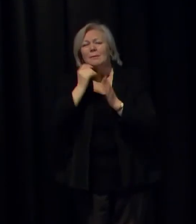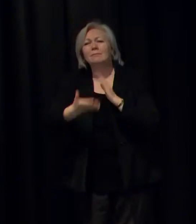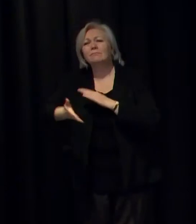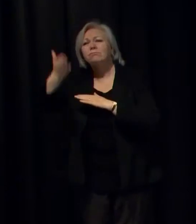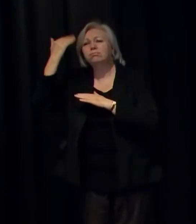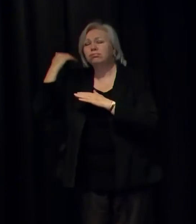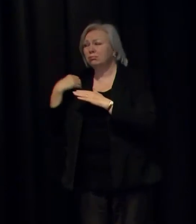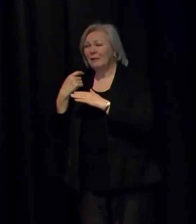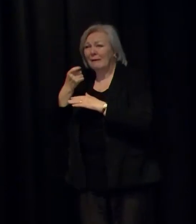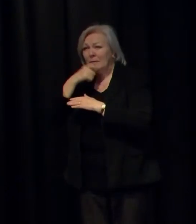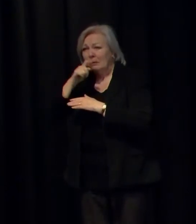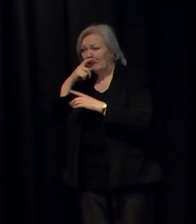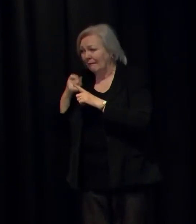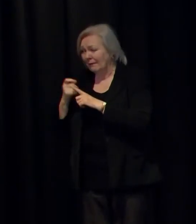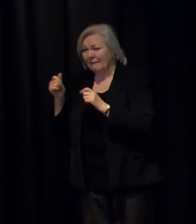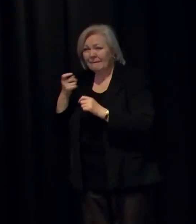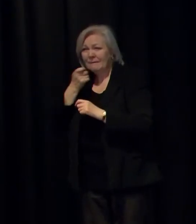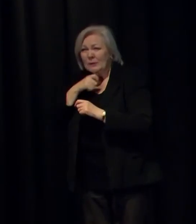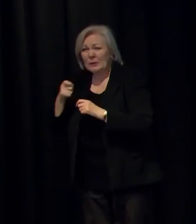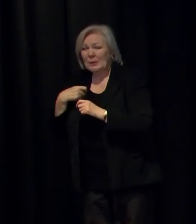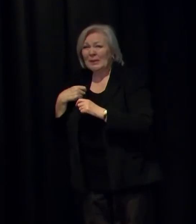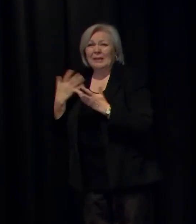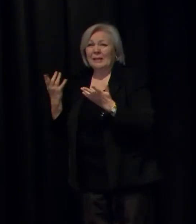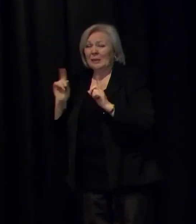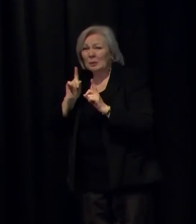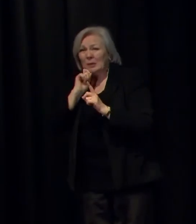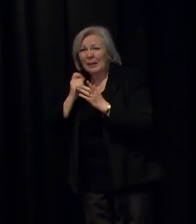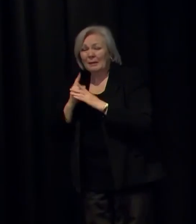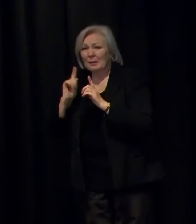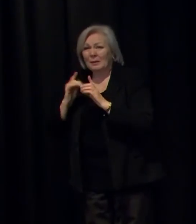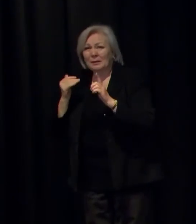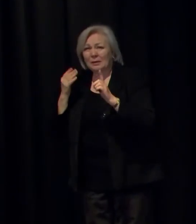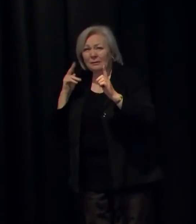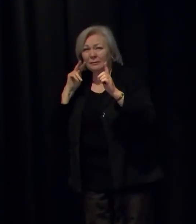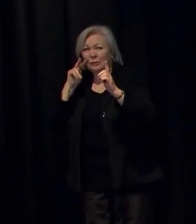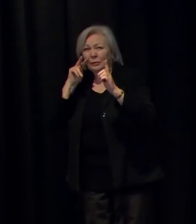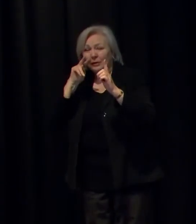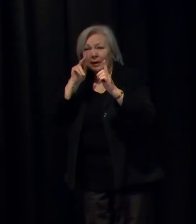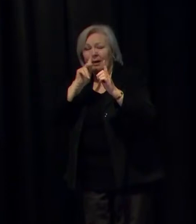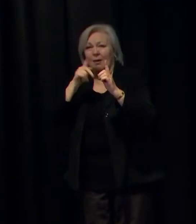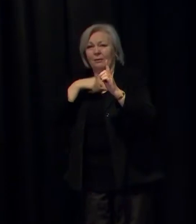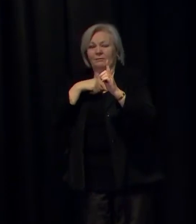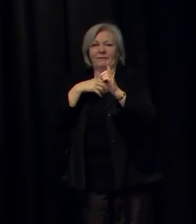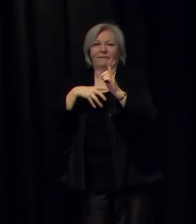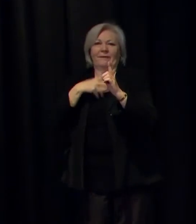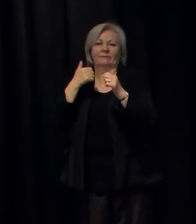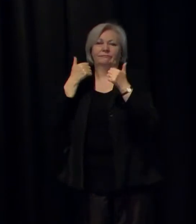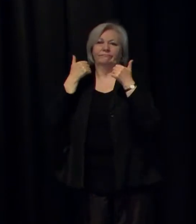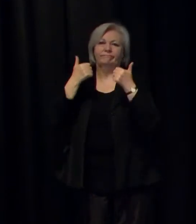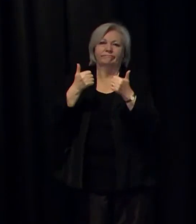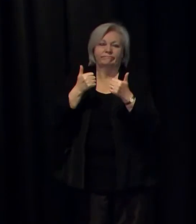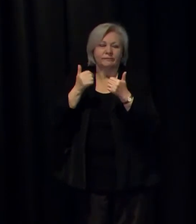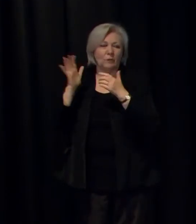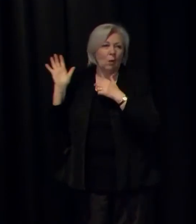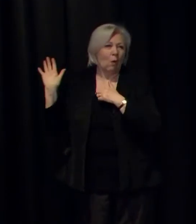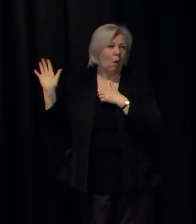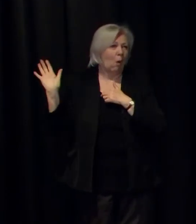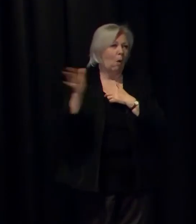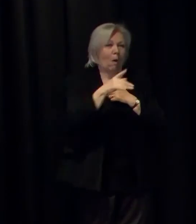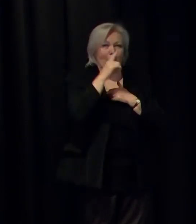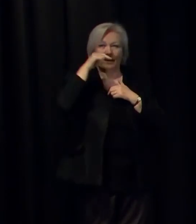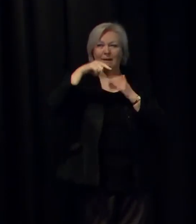30 and 40 and 50%. The growth has been phenomenal. That's why we're so proud and grateful to every single Victorian, all 5 million